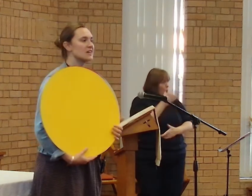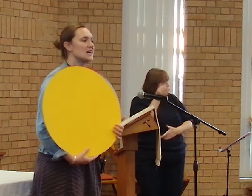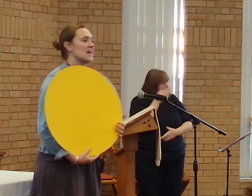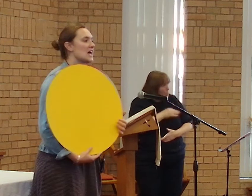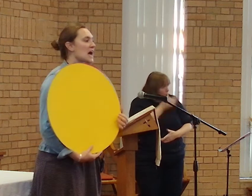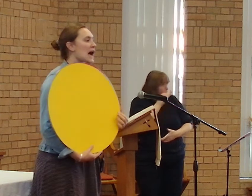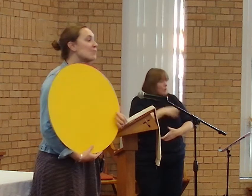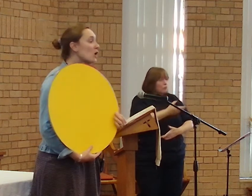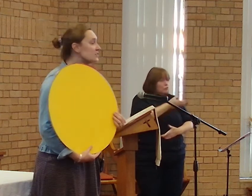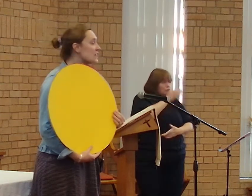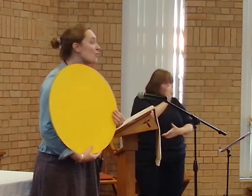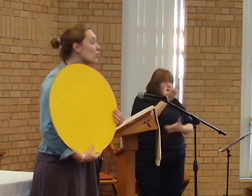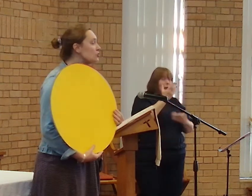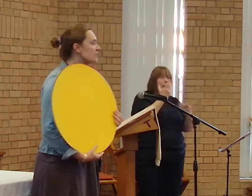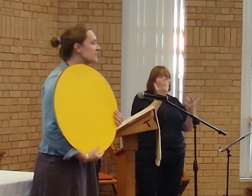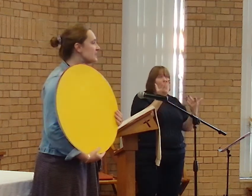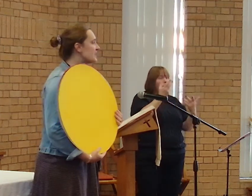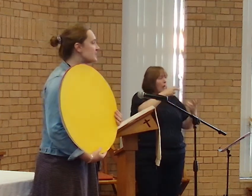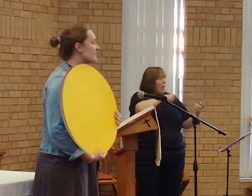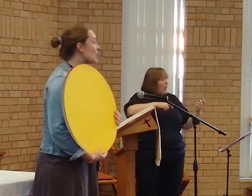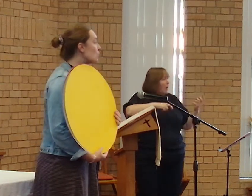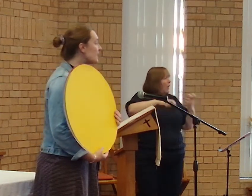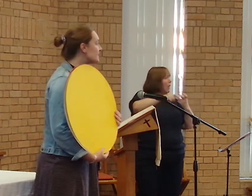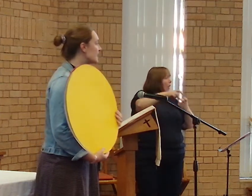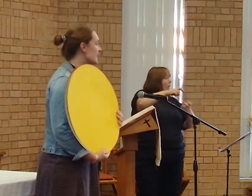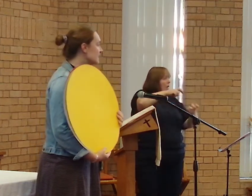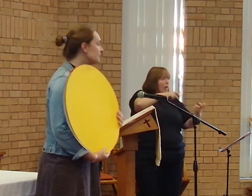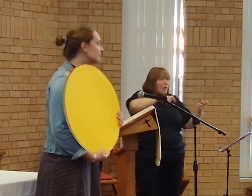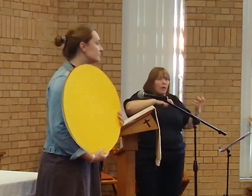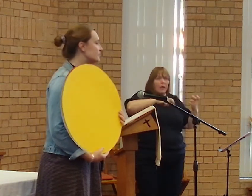nourishment. And whilst they're wandering in the desert, they're